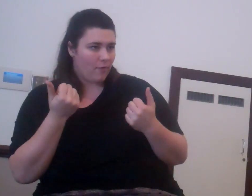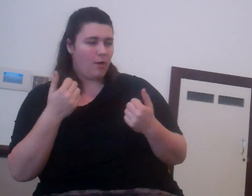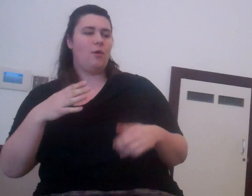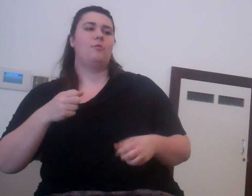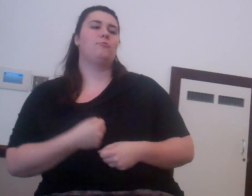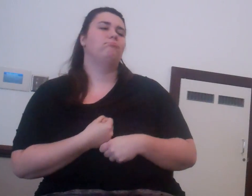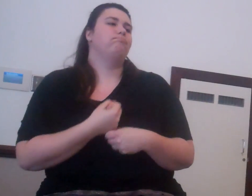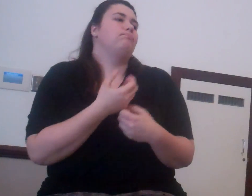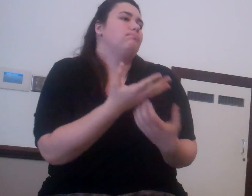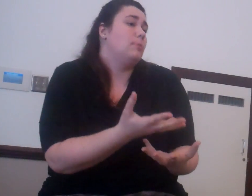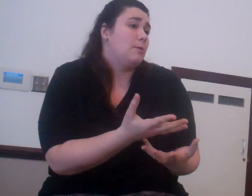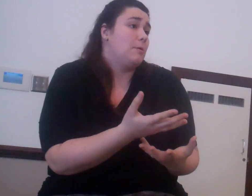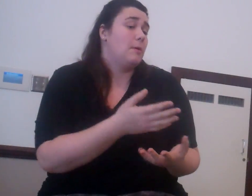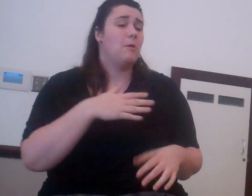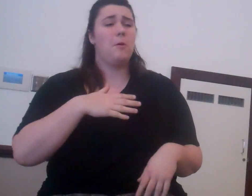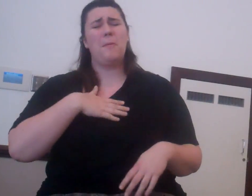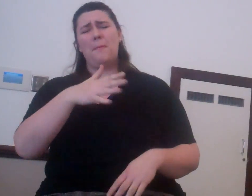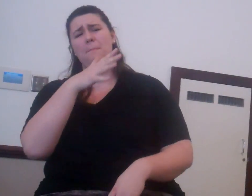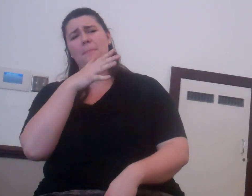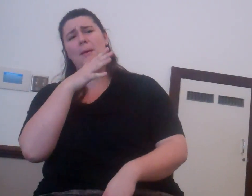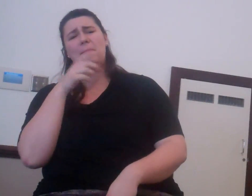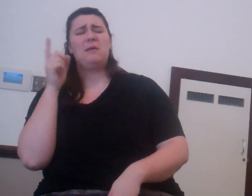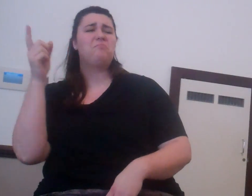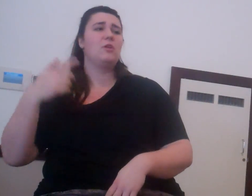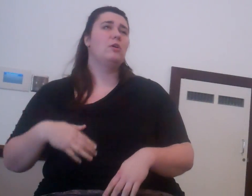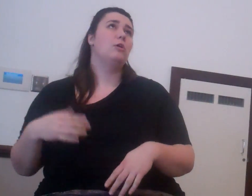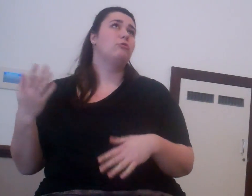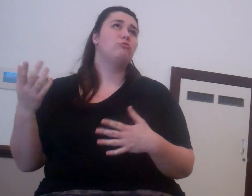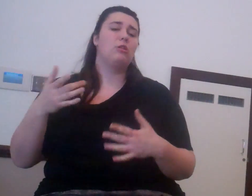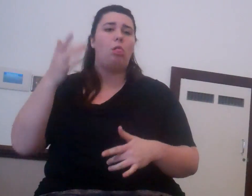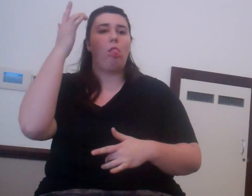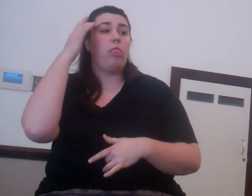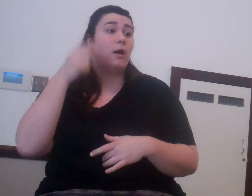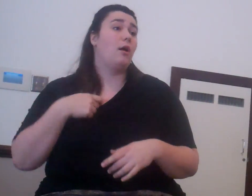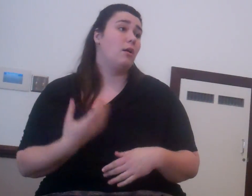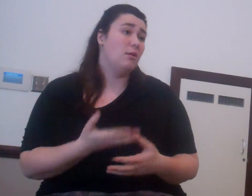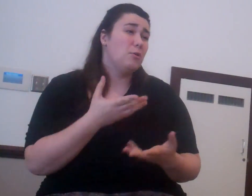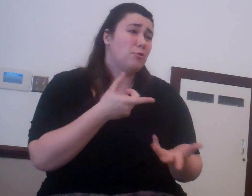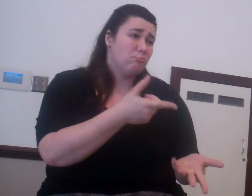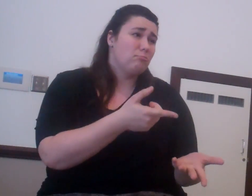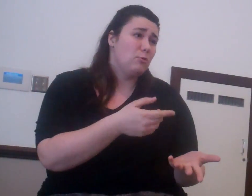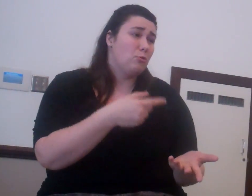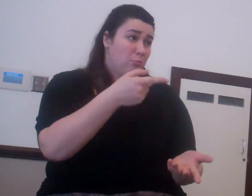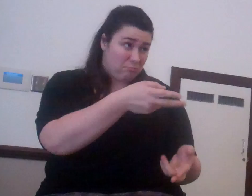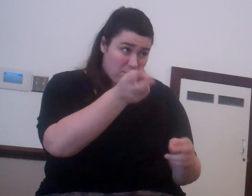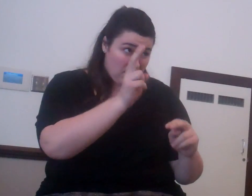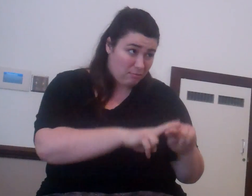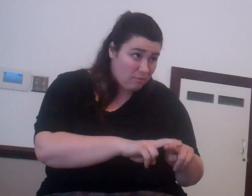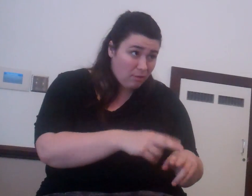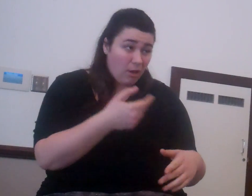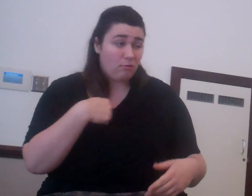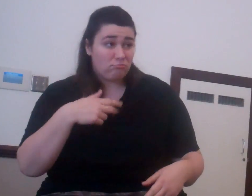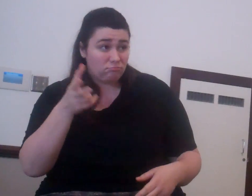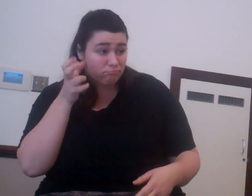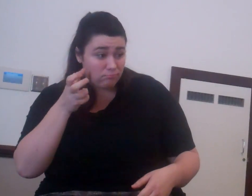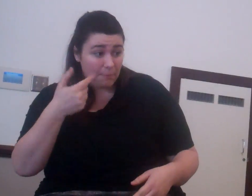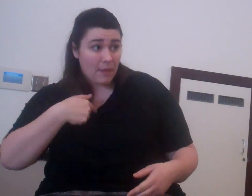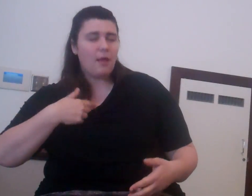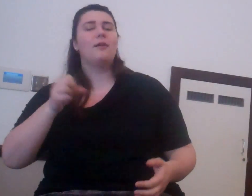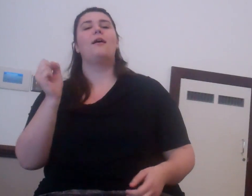might share it with them. Or if we are looking for a really cool idea of something to get our boyfriend for our anniversary, we might ask them for advice or